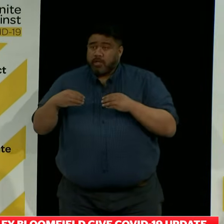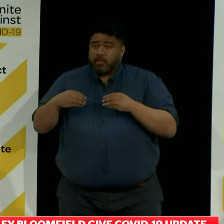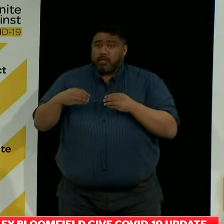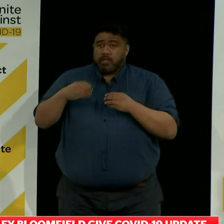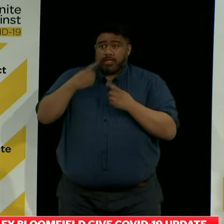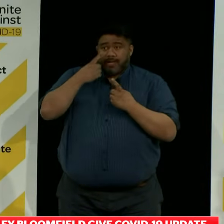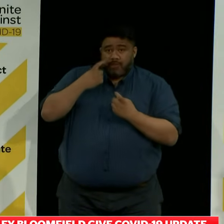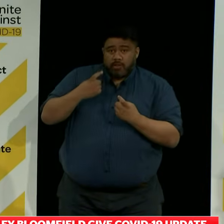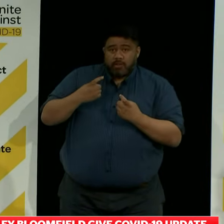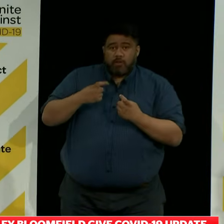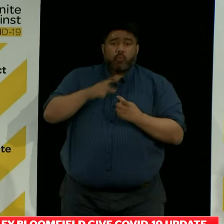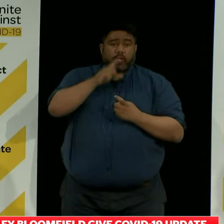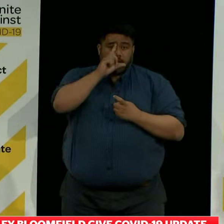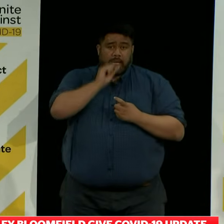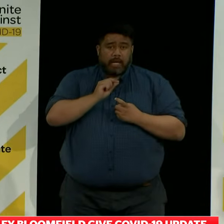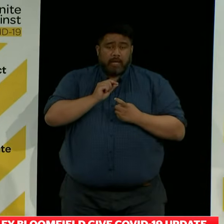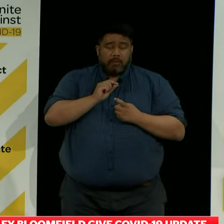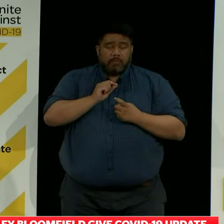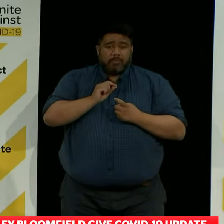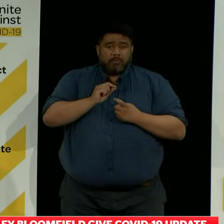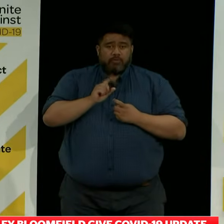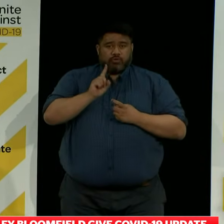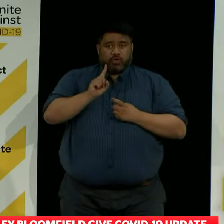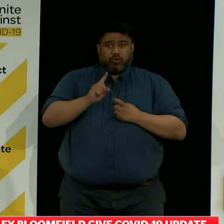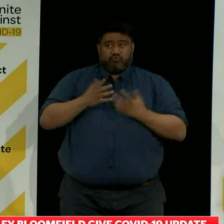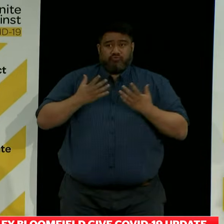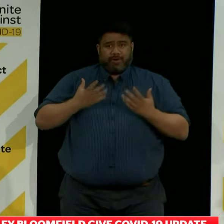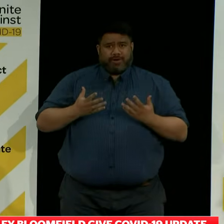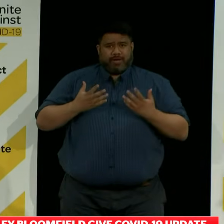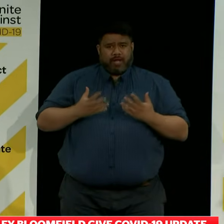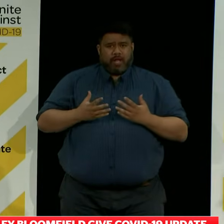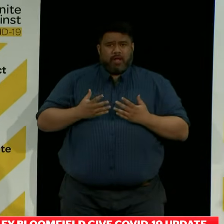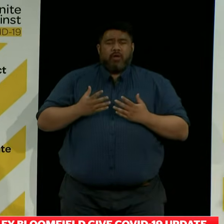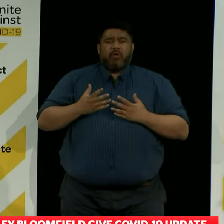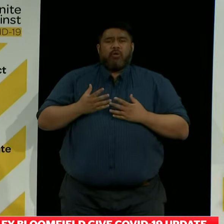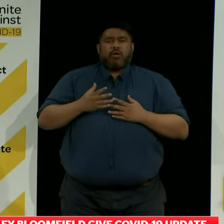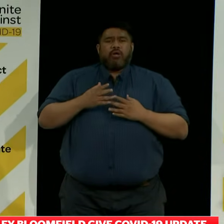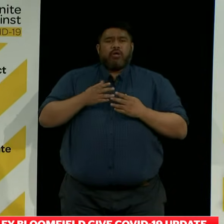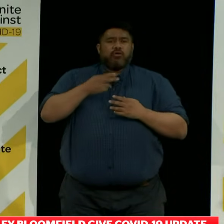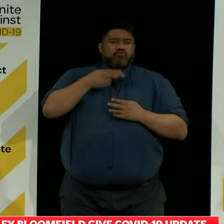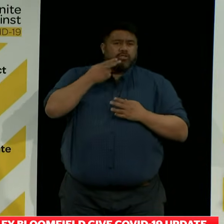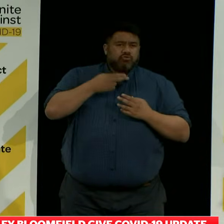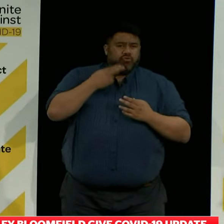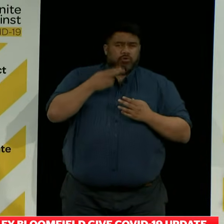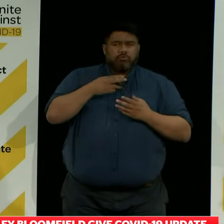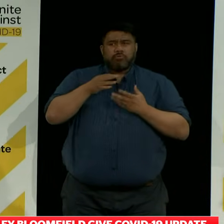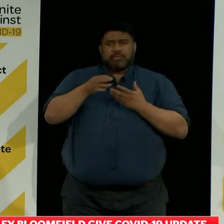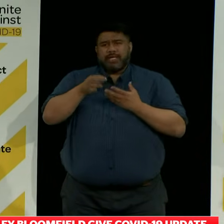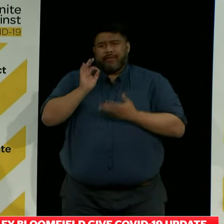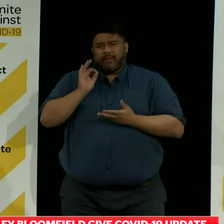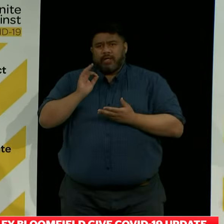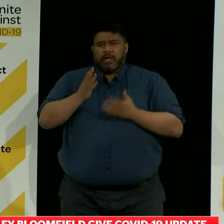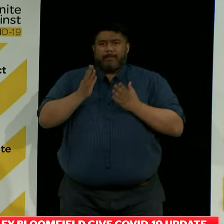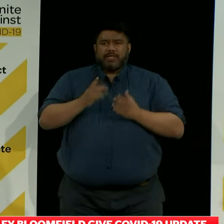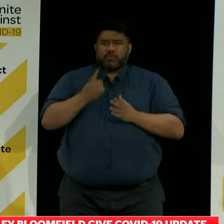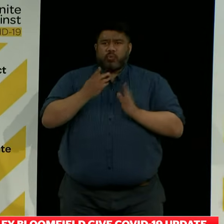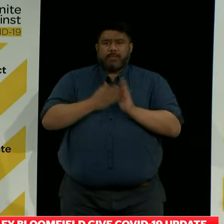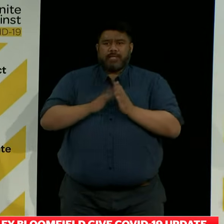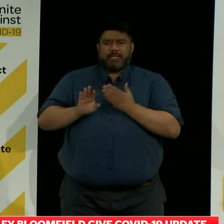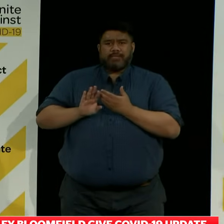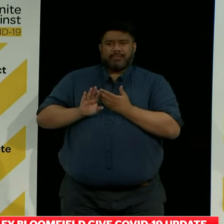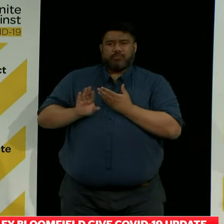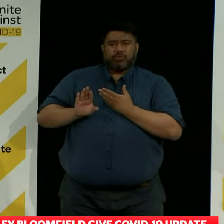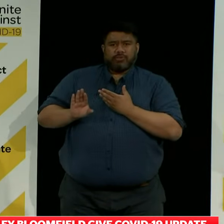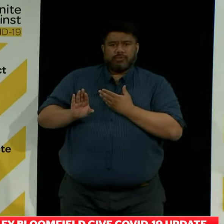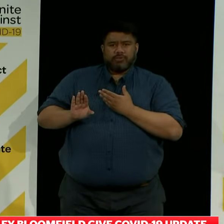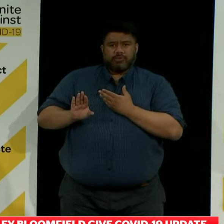we believe there is. Currently, we ask hospitality to be seated and separated with 1 metre between customers. We then overlay